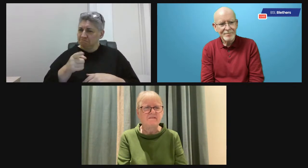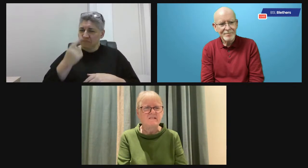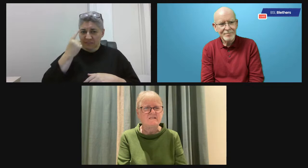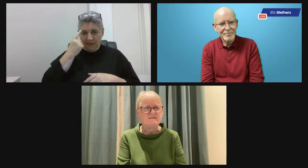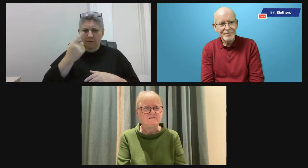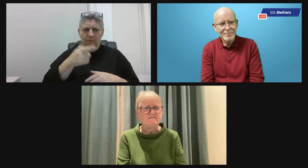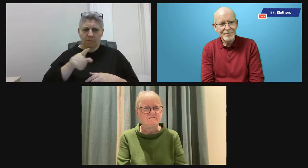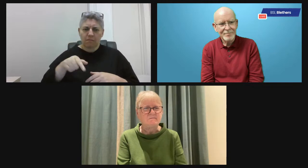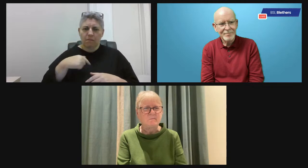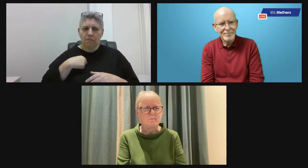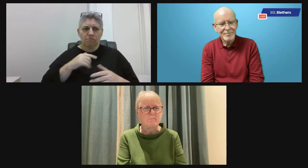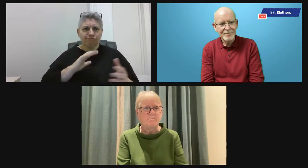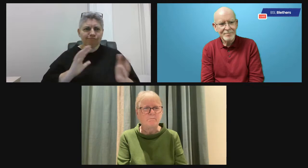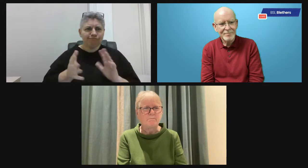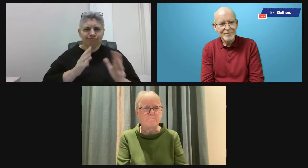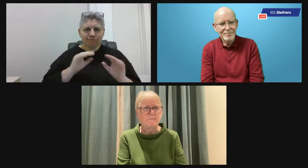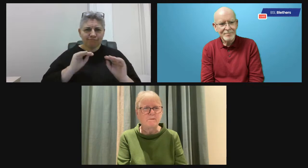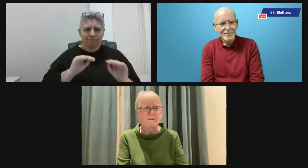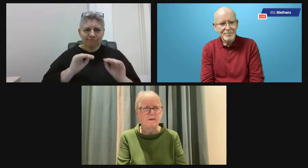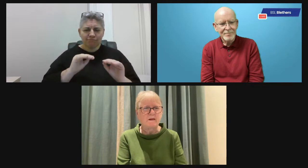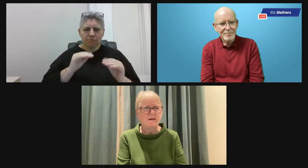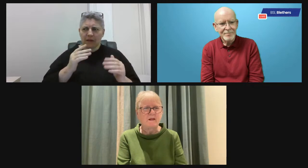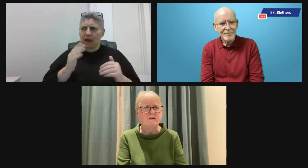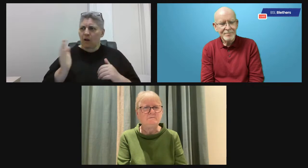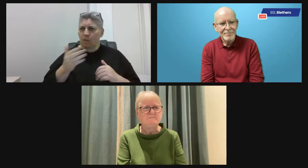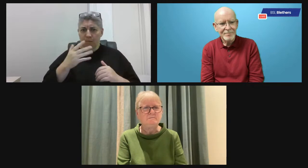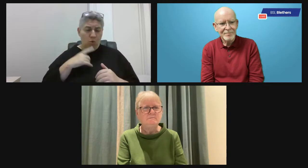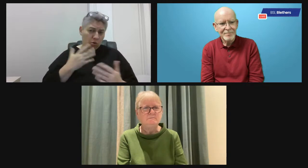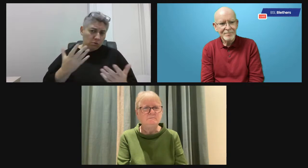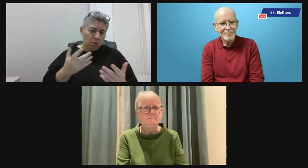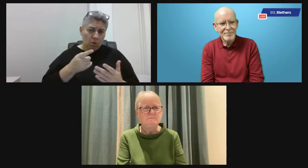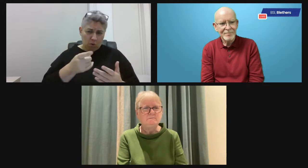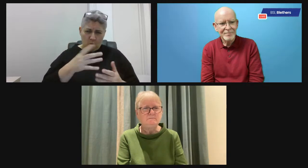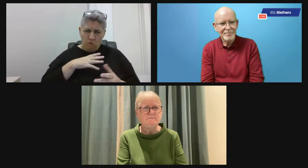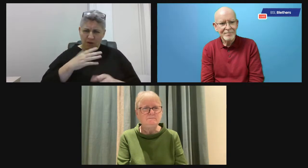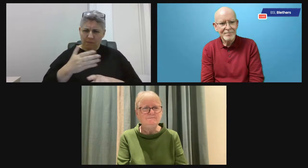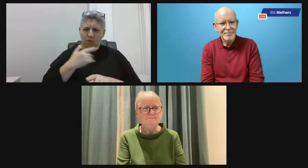want to ask both of you is, if you had a crystal ball,